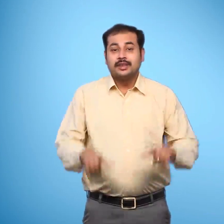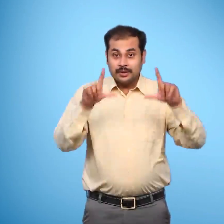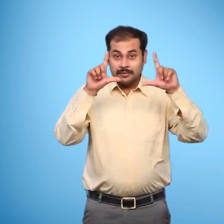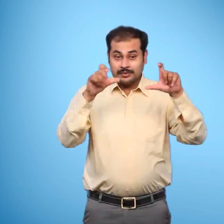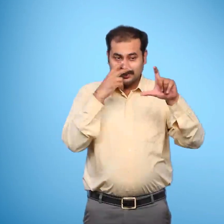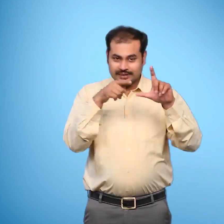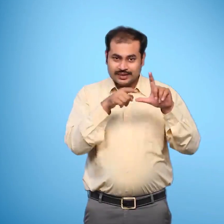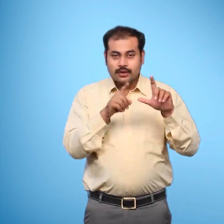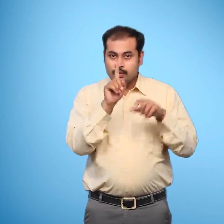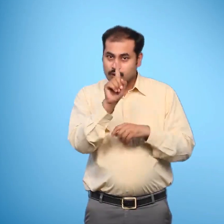Picture 1 shows